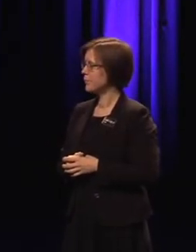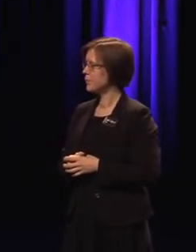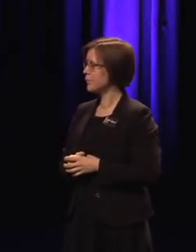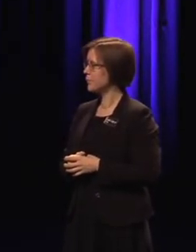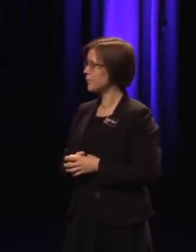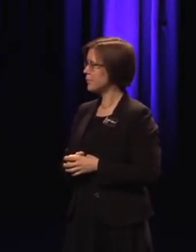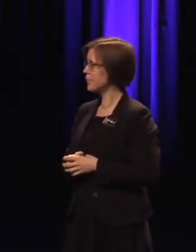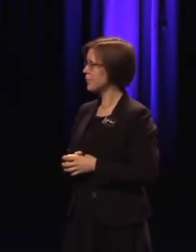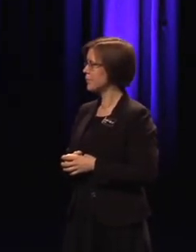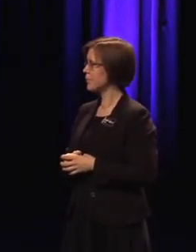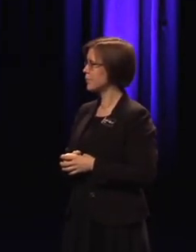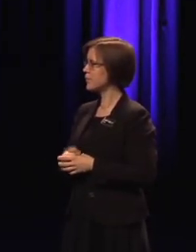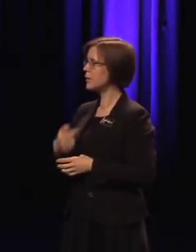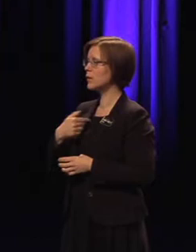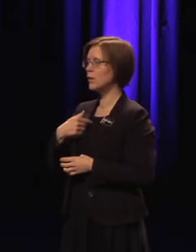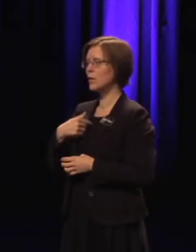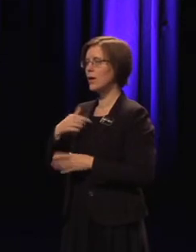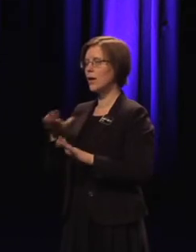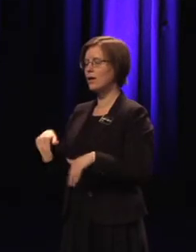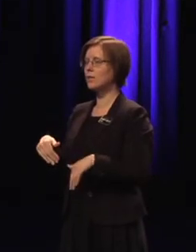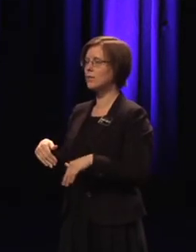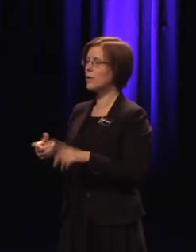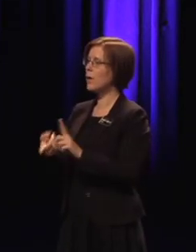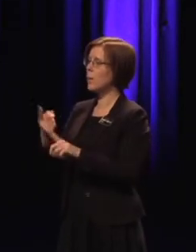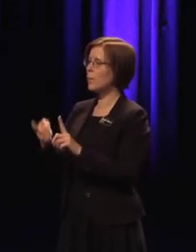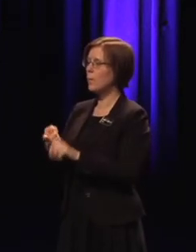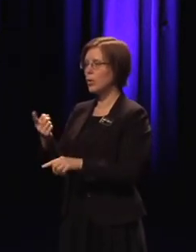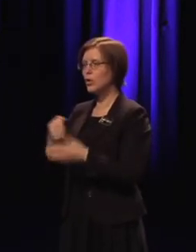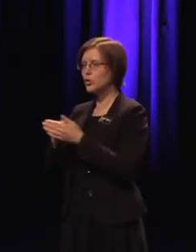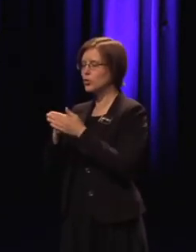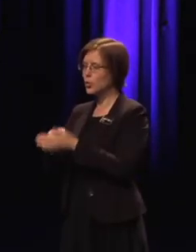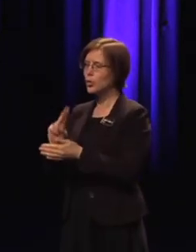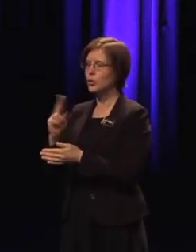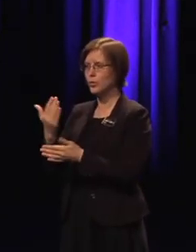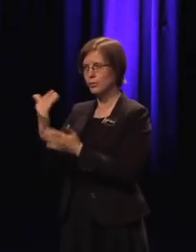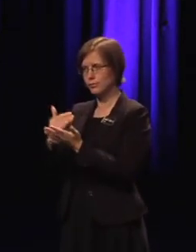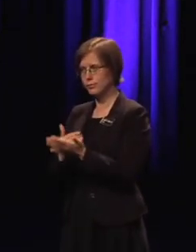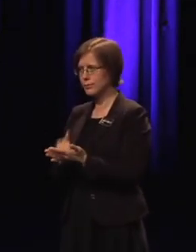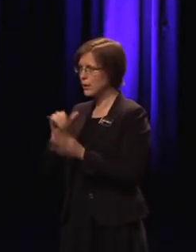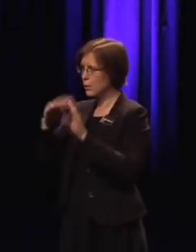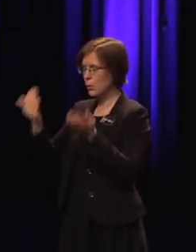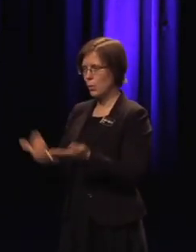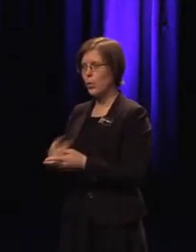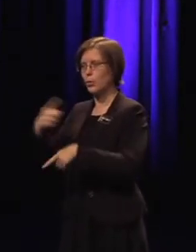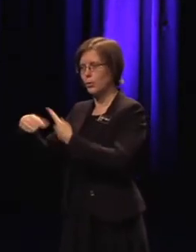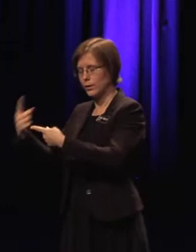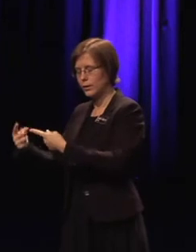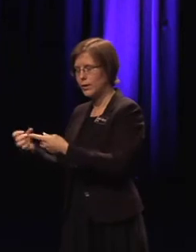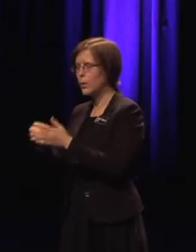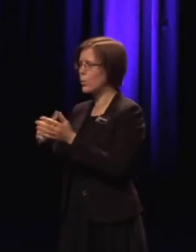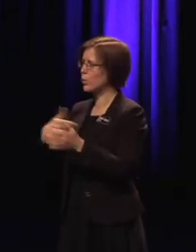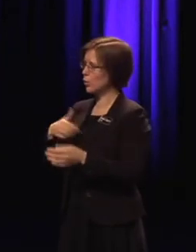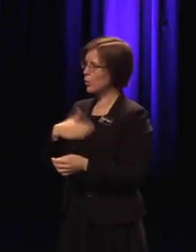I began adding my support for a new agenda on global development because I believe it is time that